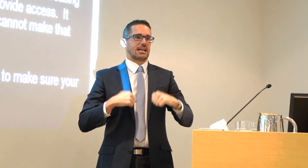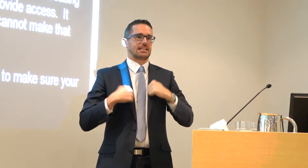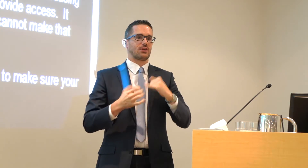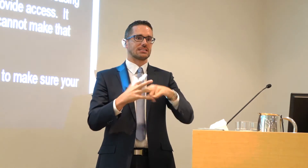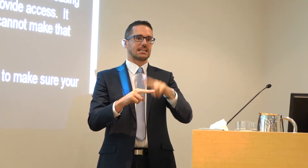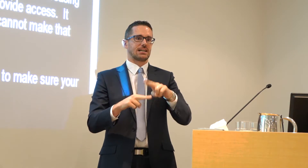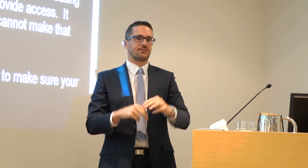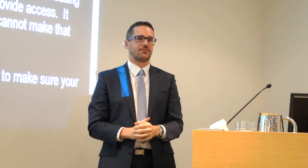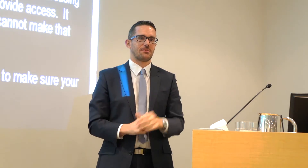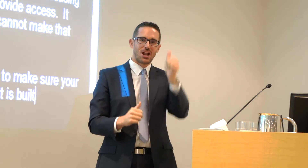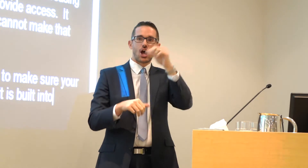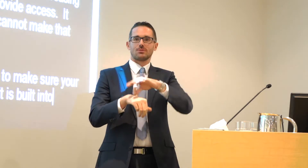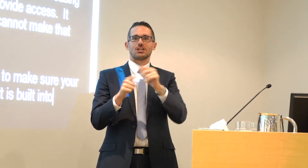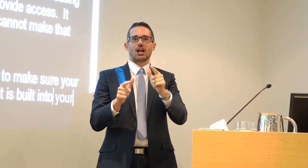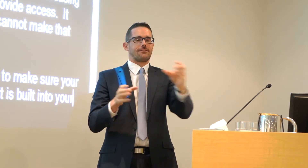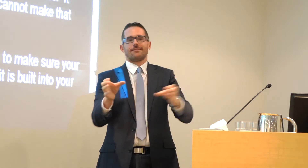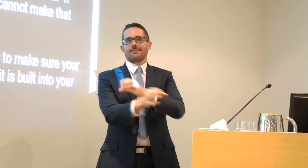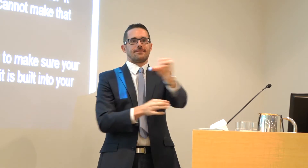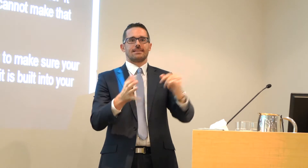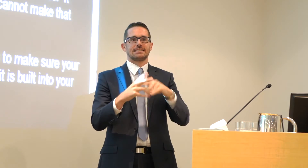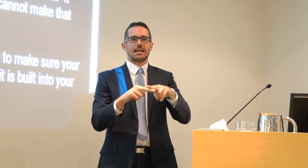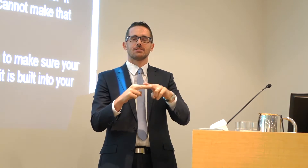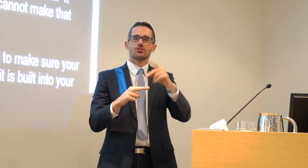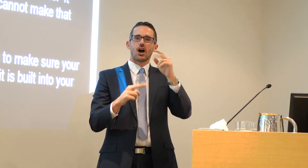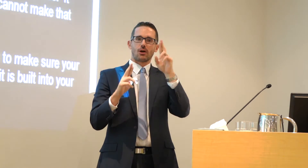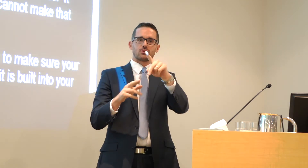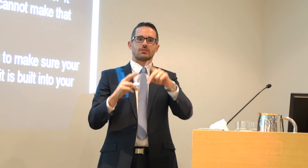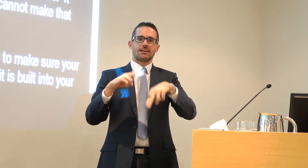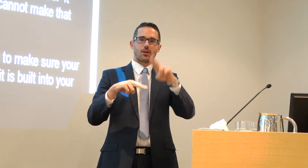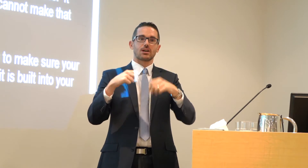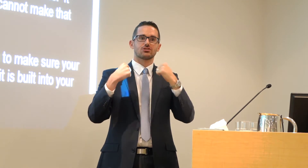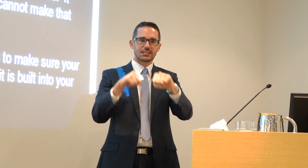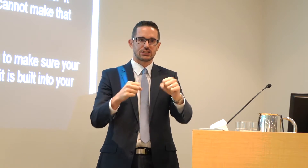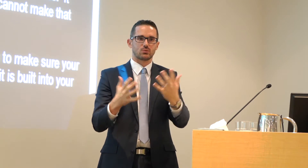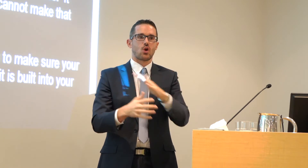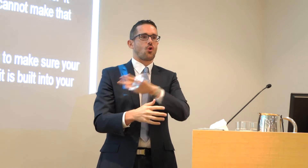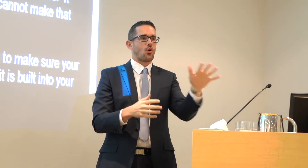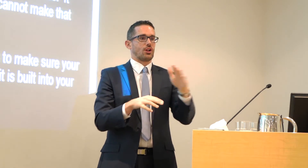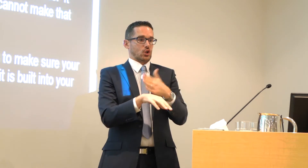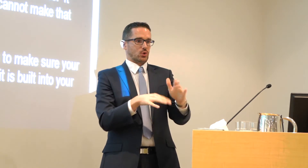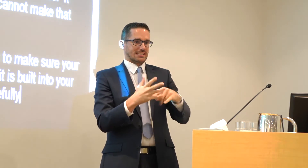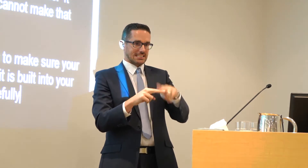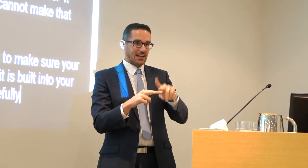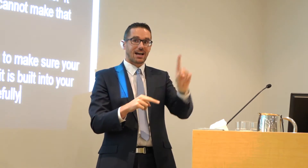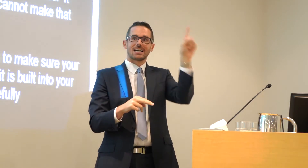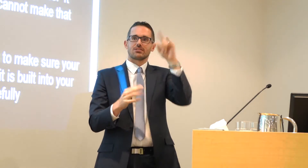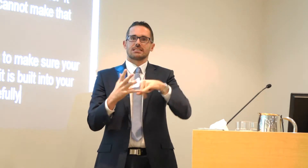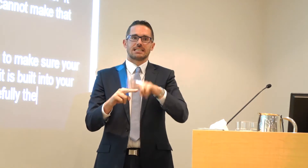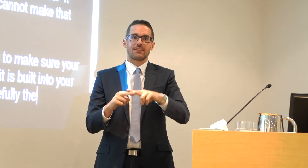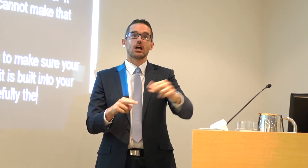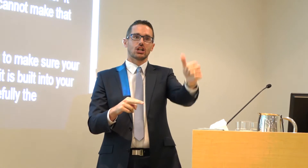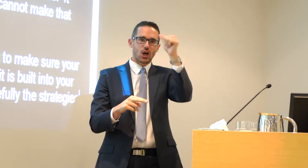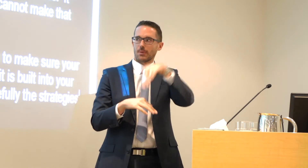it's built into your training. I know hospitals have high turnover, but hopefully strategies will be developed where